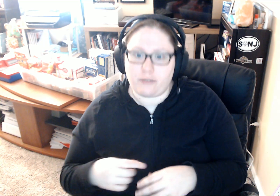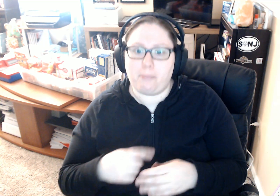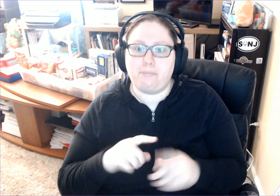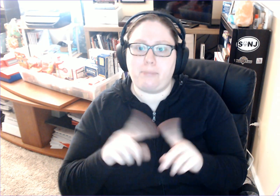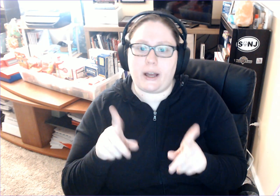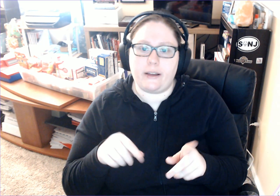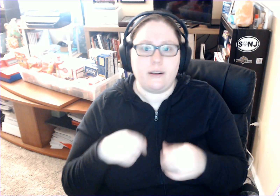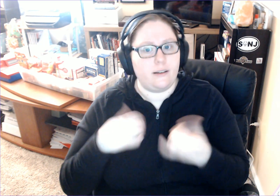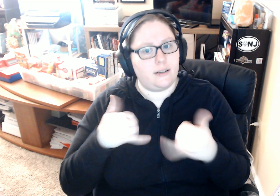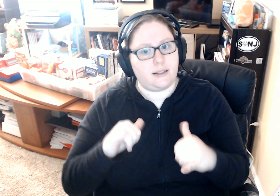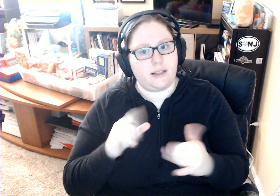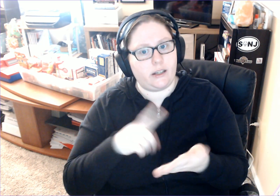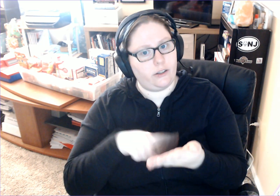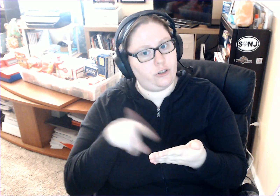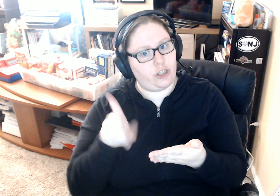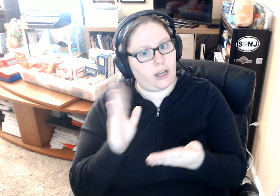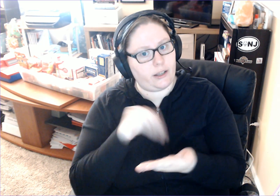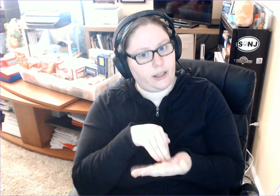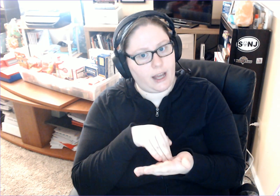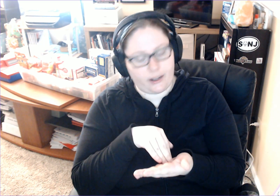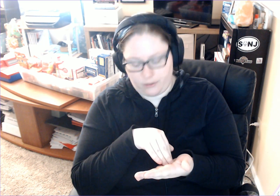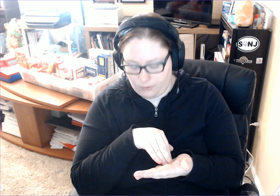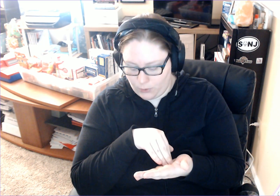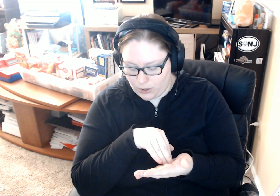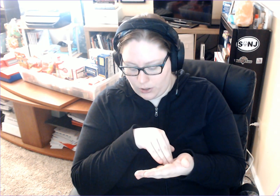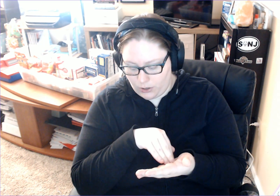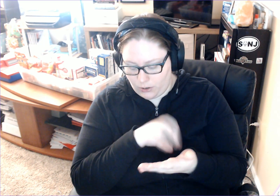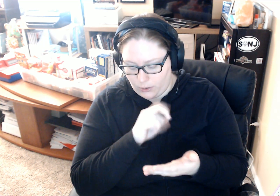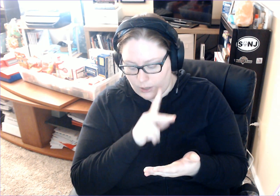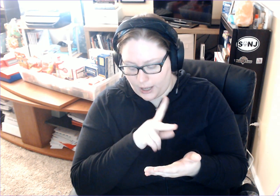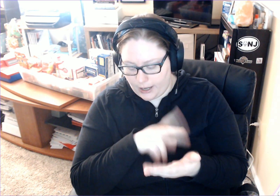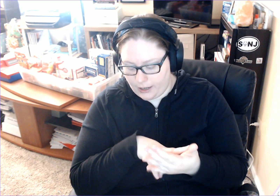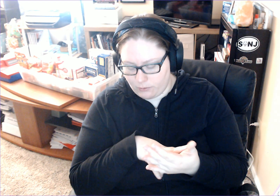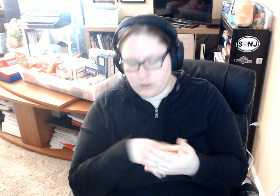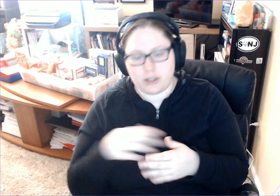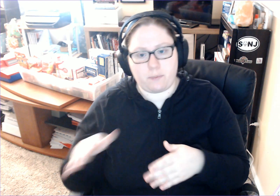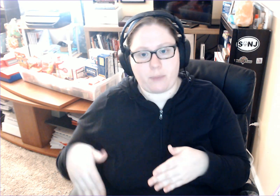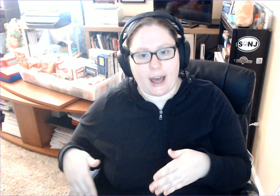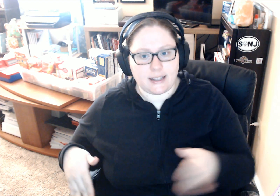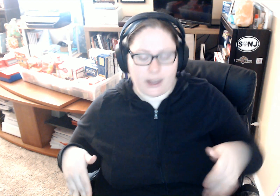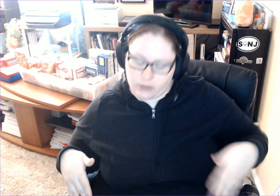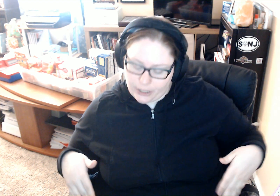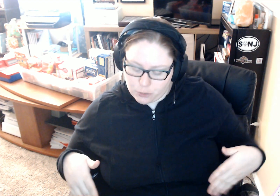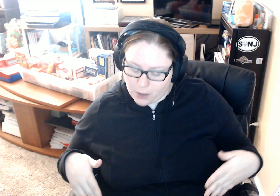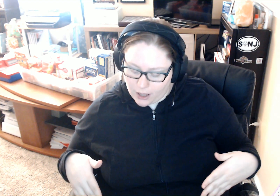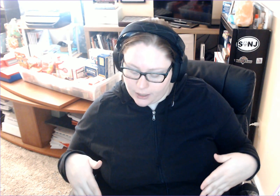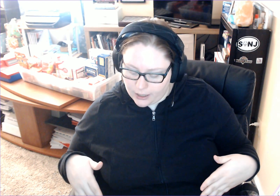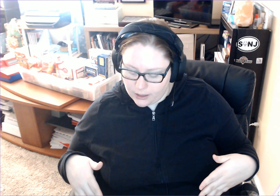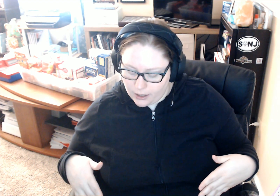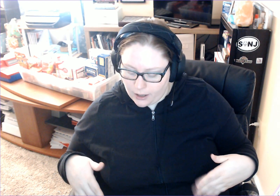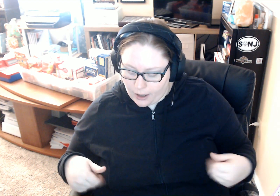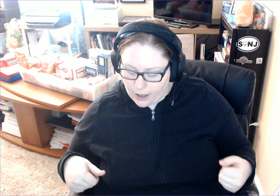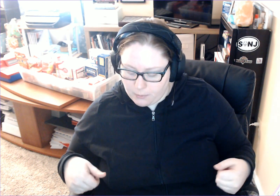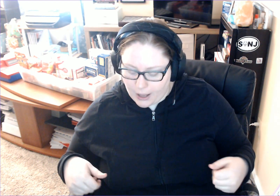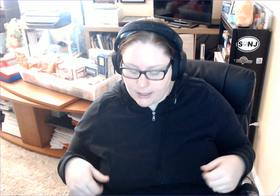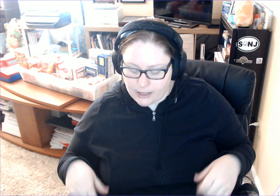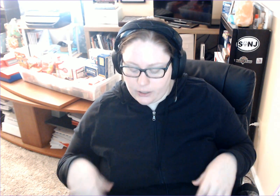but still, check again. Okay? Just pat down each pocket and pat down each piece